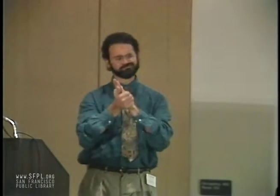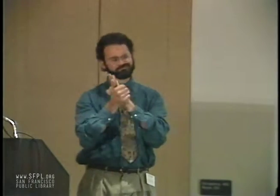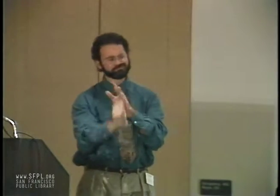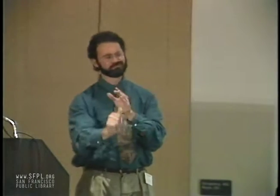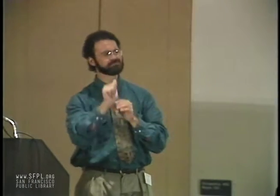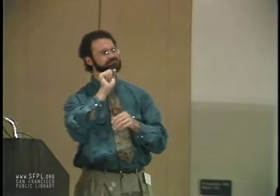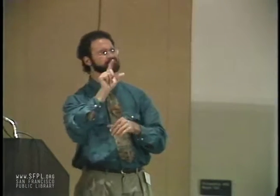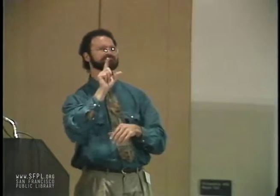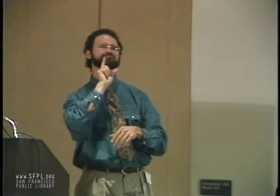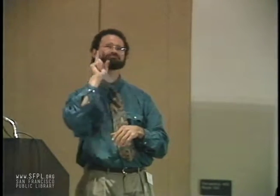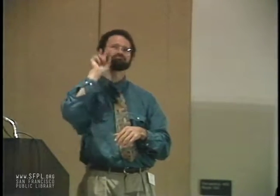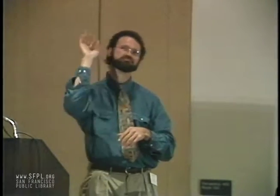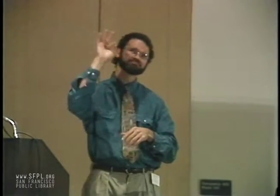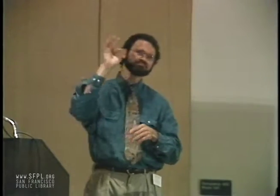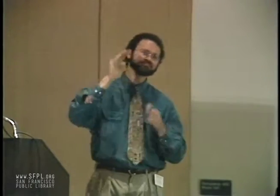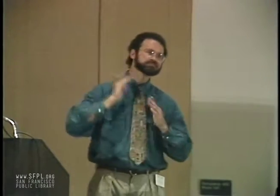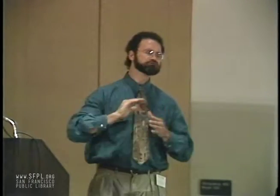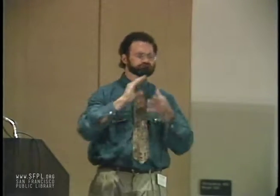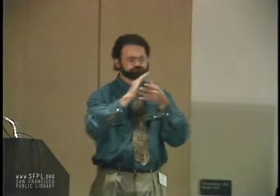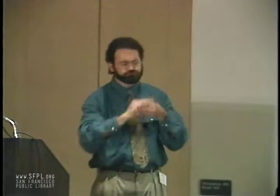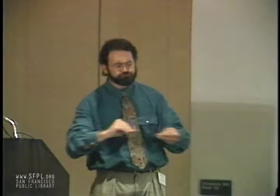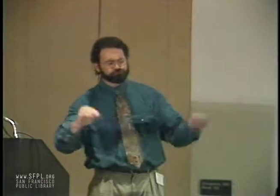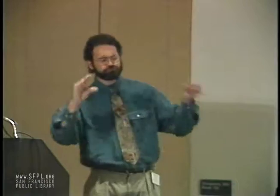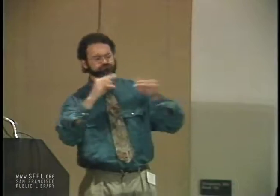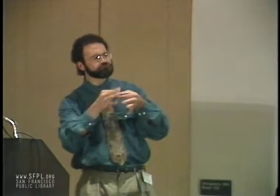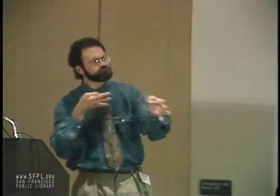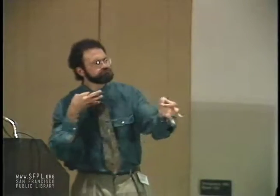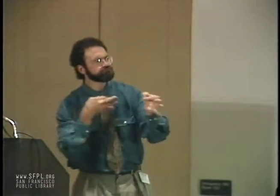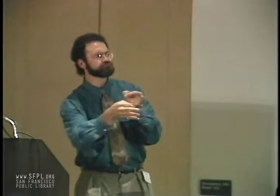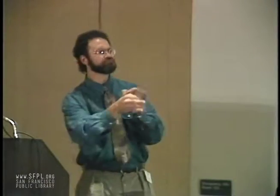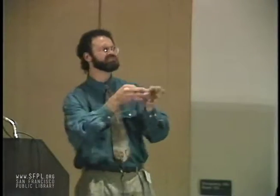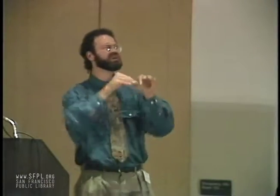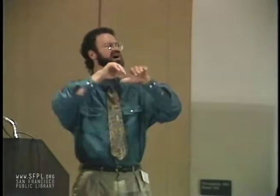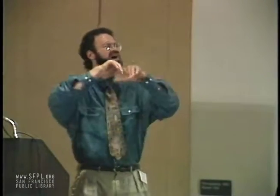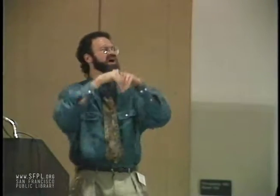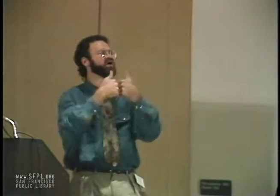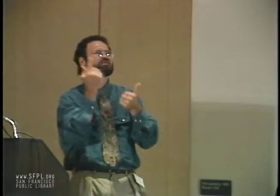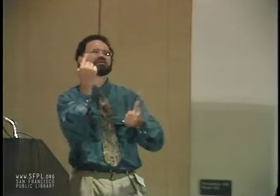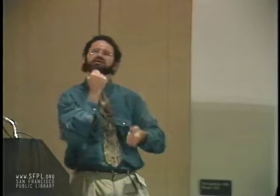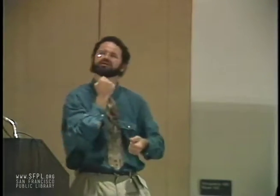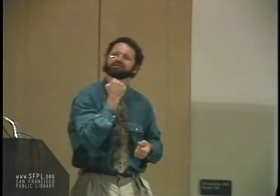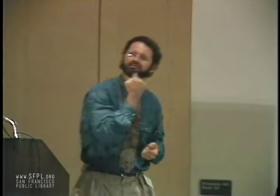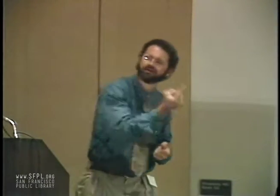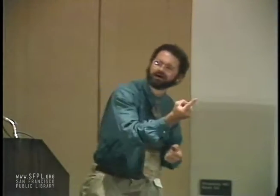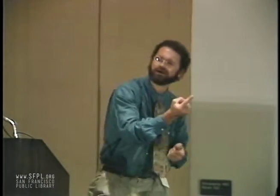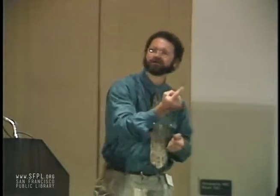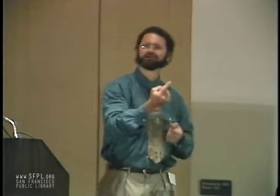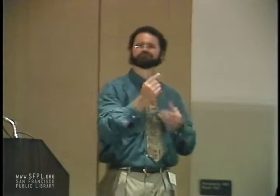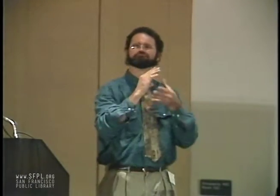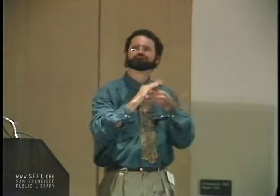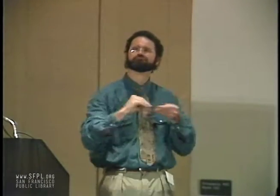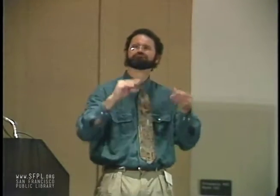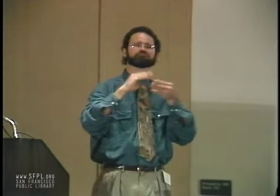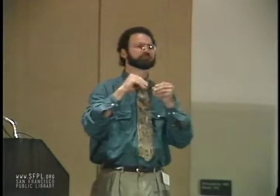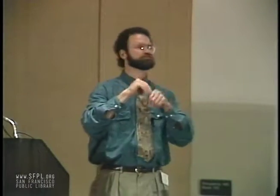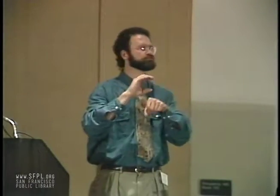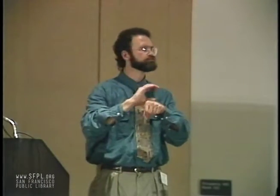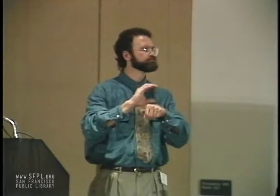service, someone who's very competent in ASL, a deaf minister, explaining something and telling it in such a way through